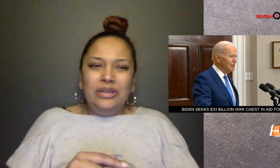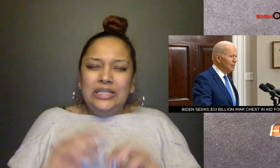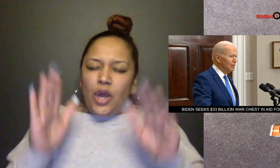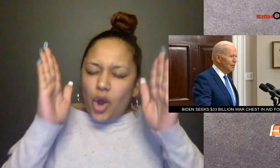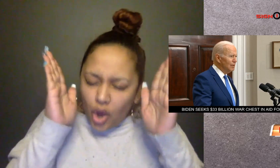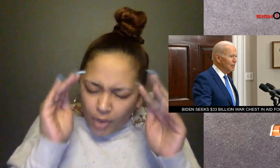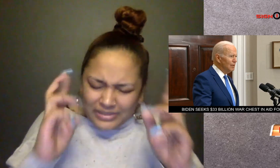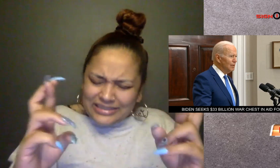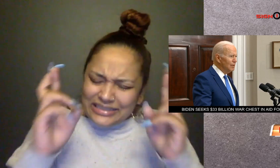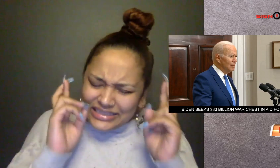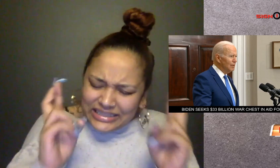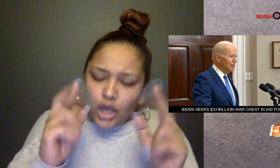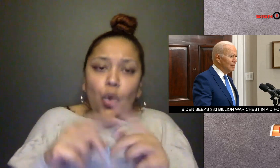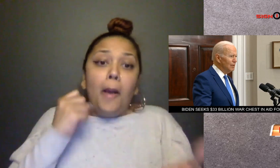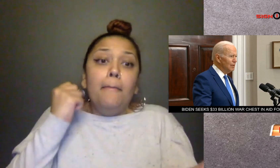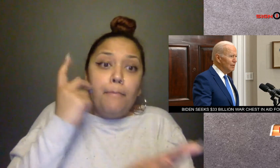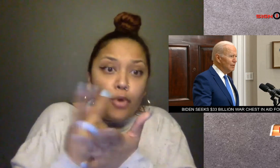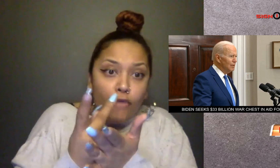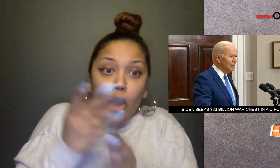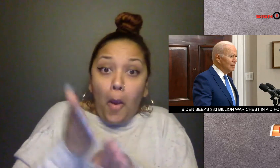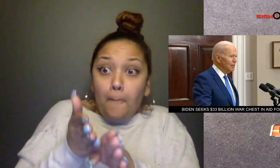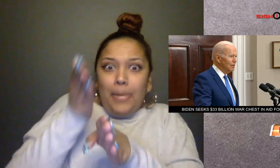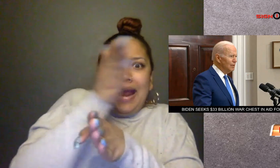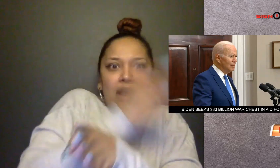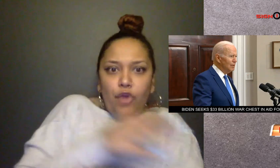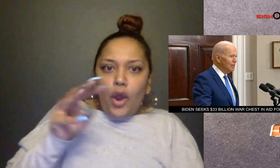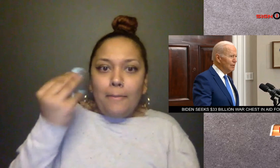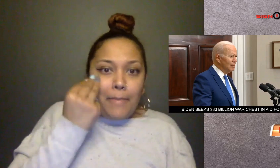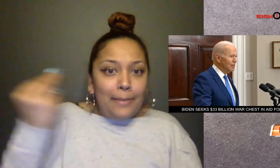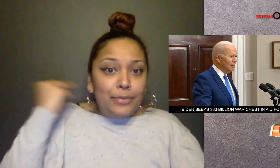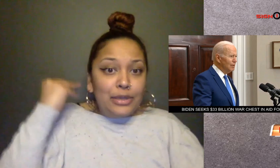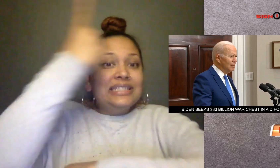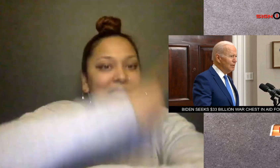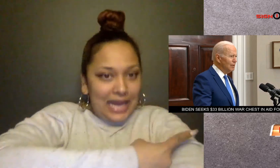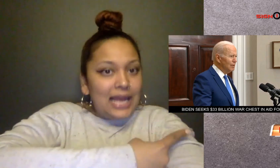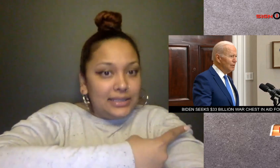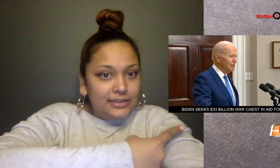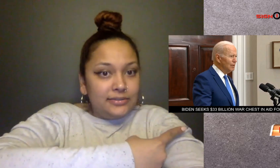Congress the goal is to approve it before Memorial Day